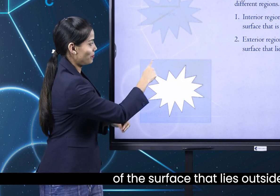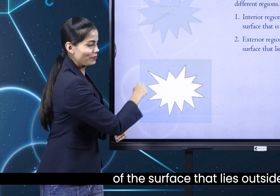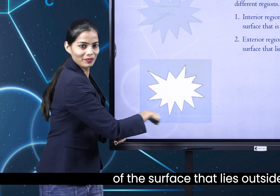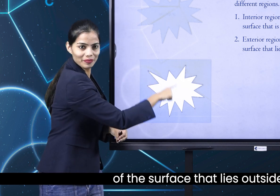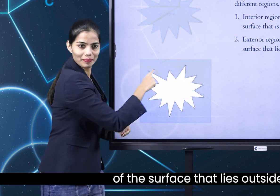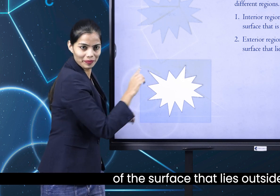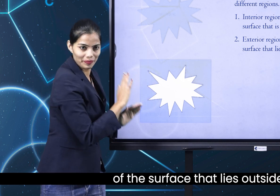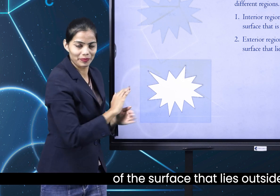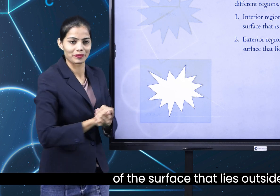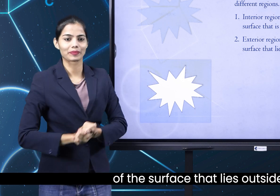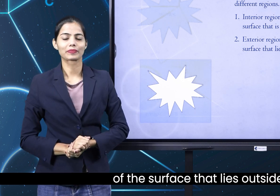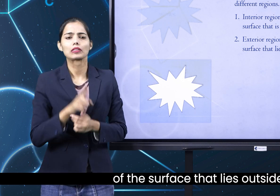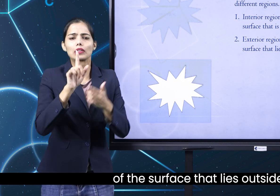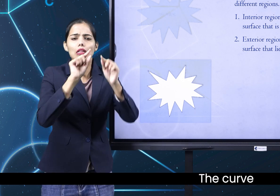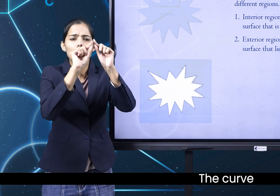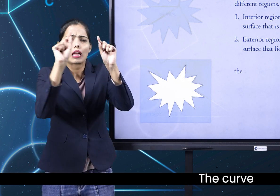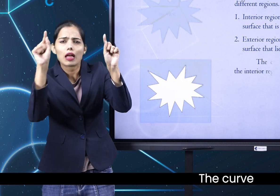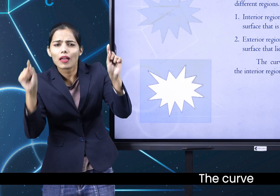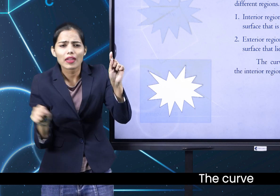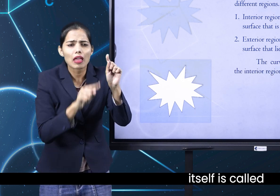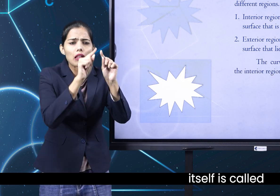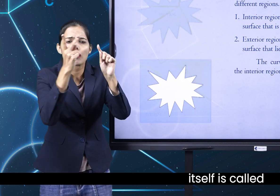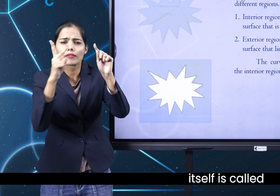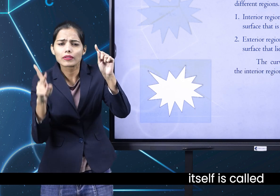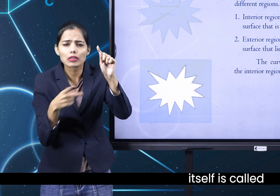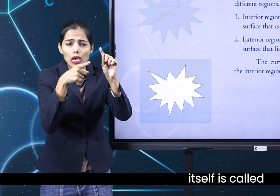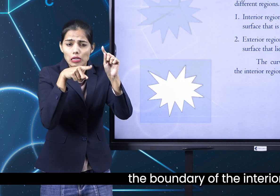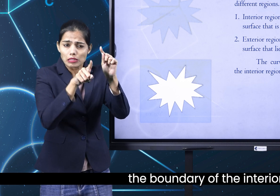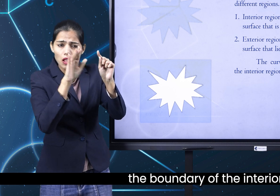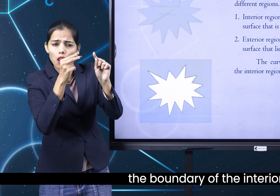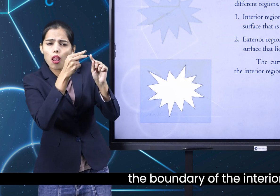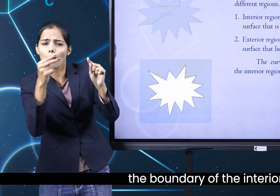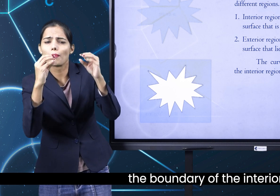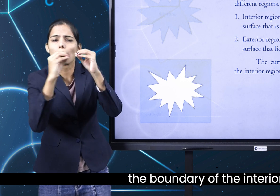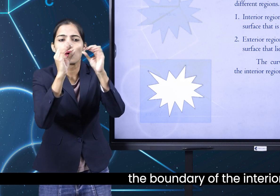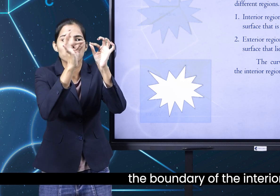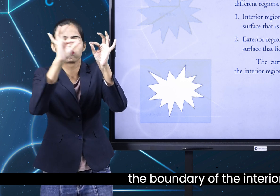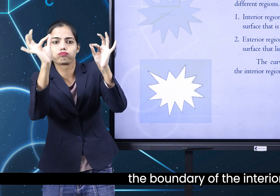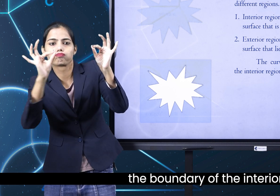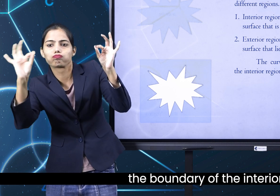the curve. The curve itself is called the boundary of the interior